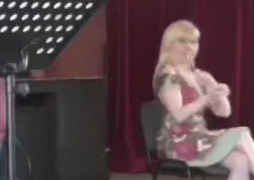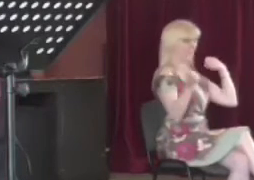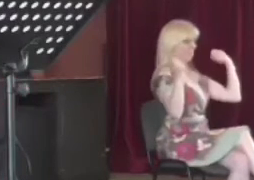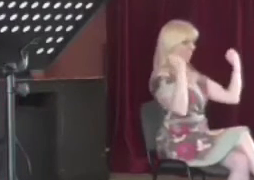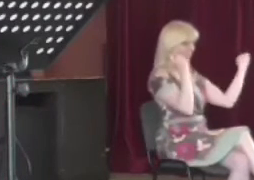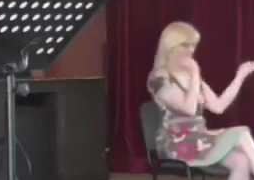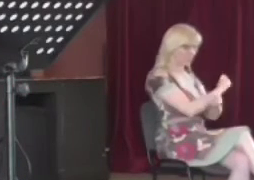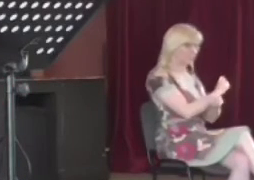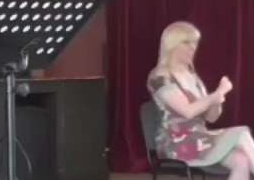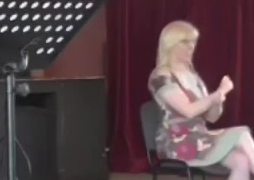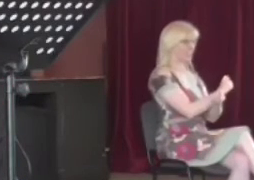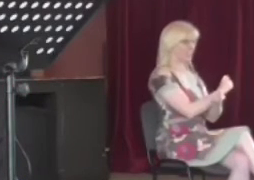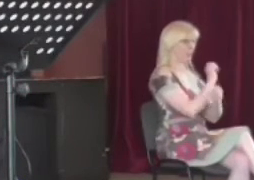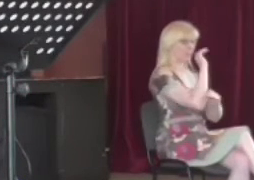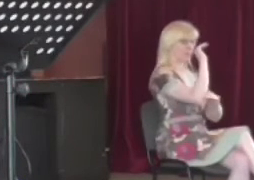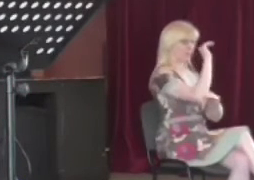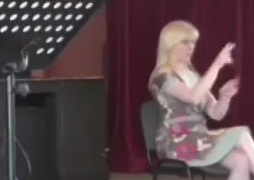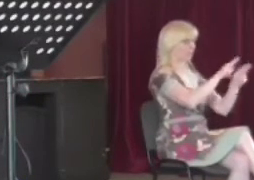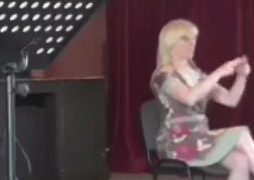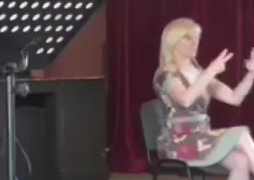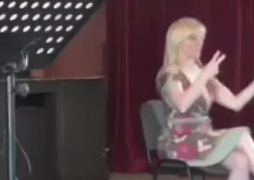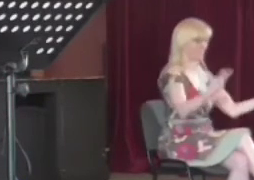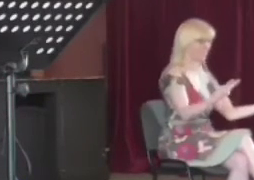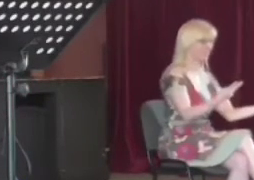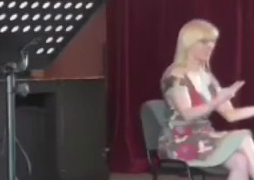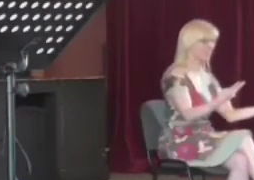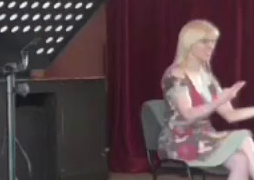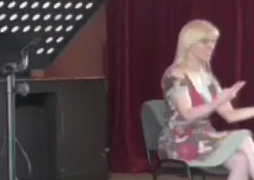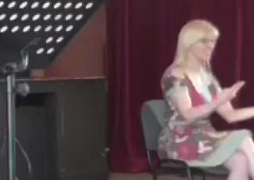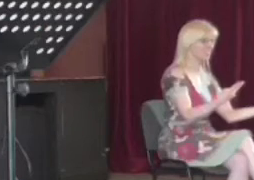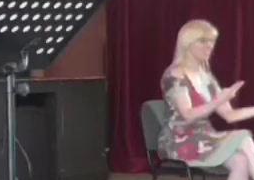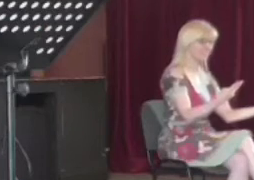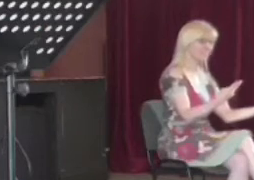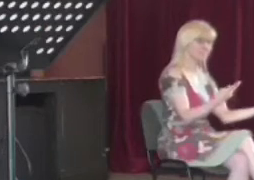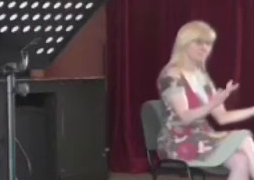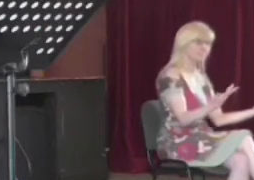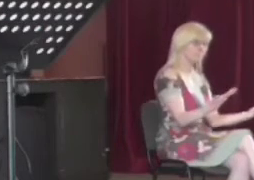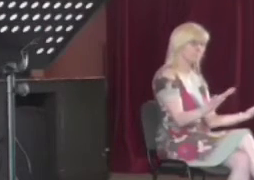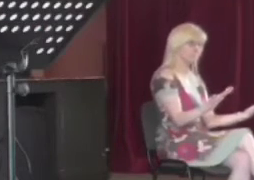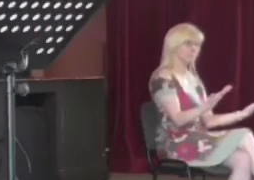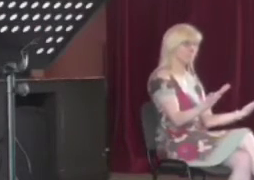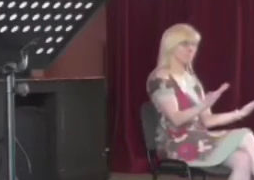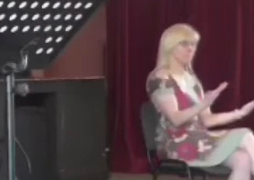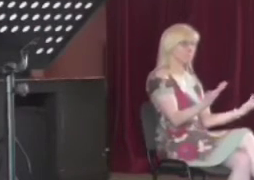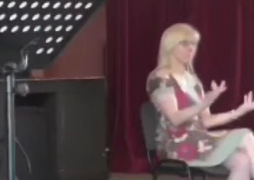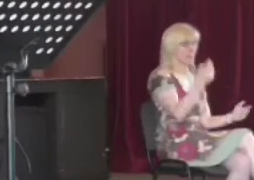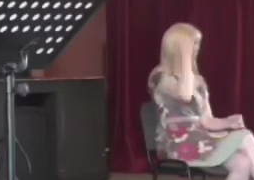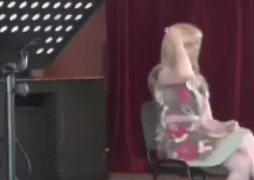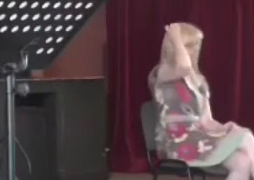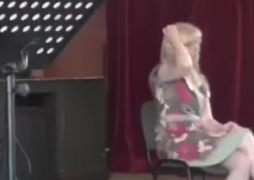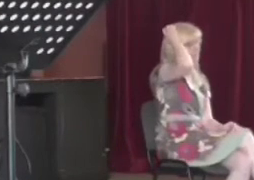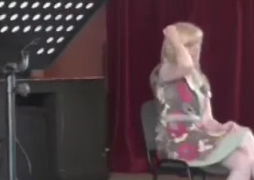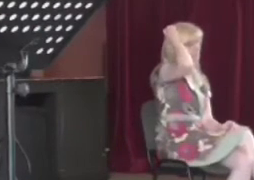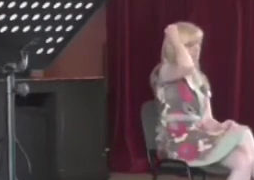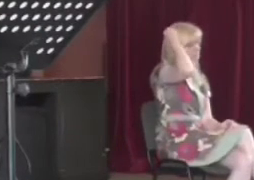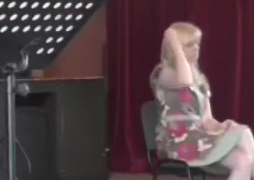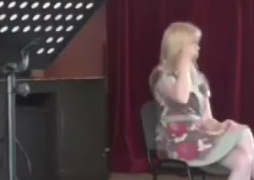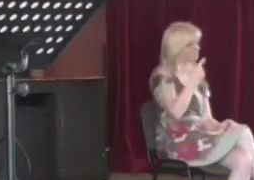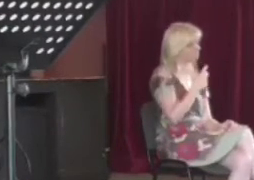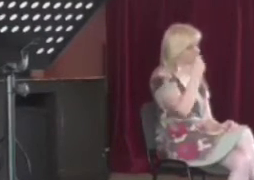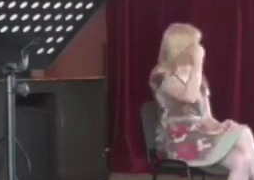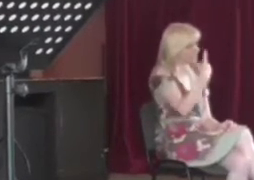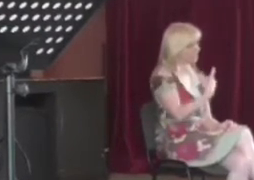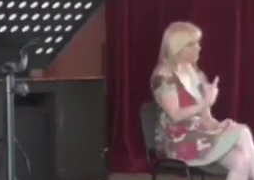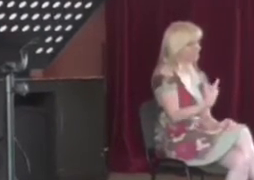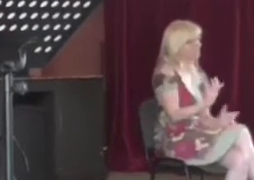Okay? It's not a kind of man you want around for tea, really, is it? You know, it puts a little bit of fear into you. You know, he's